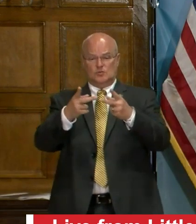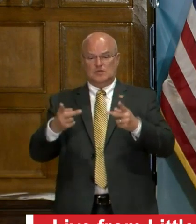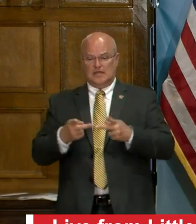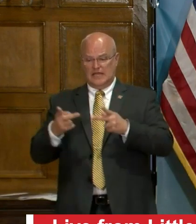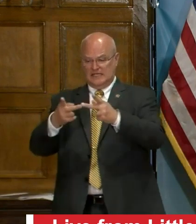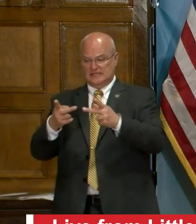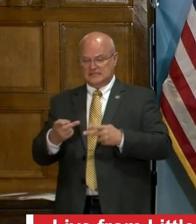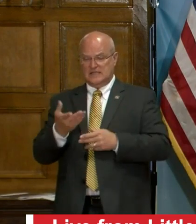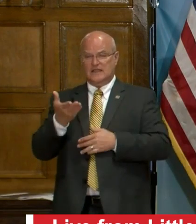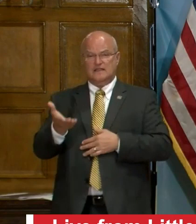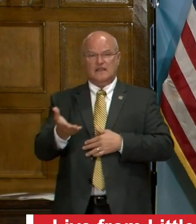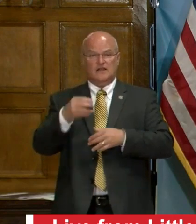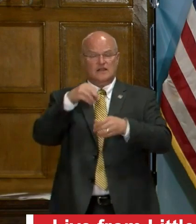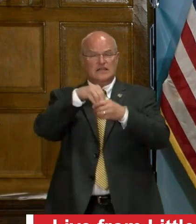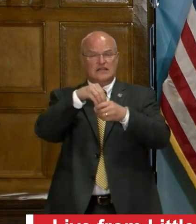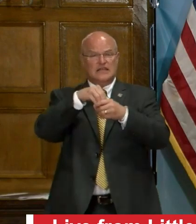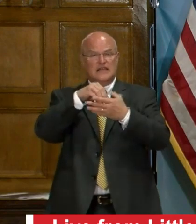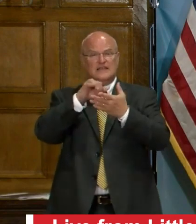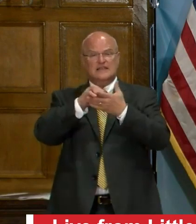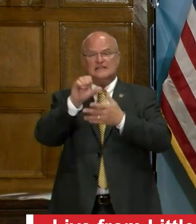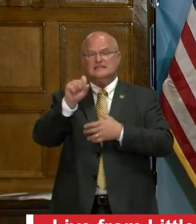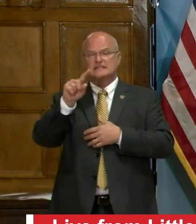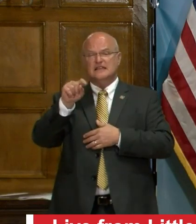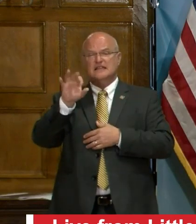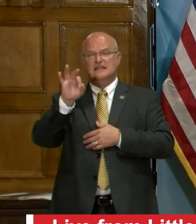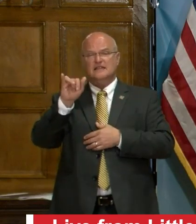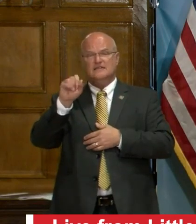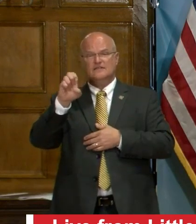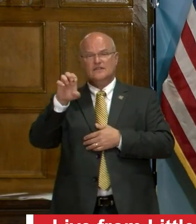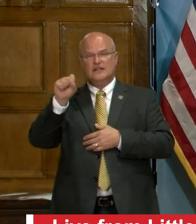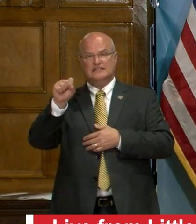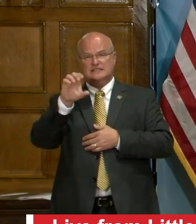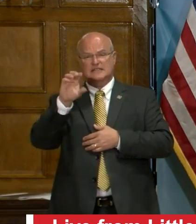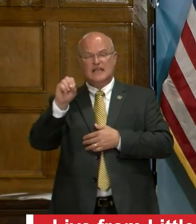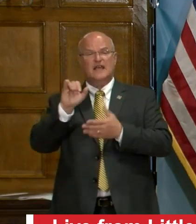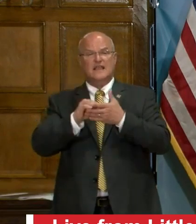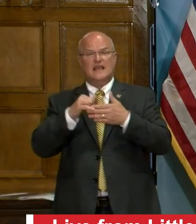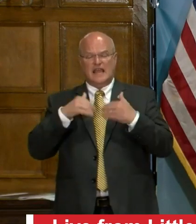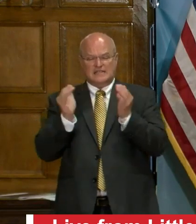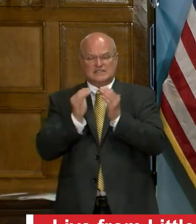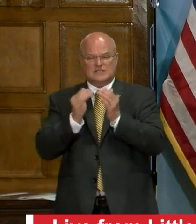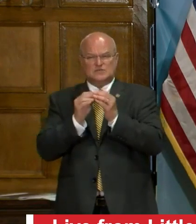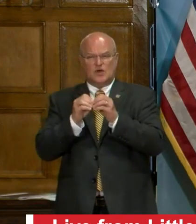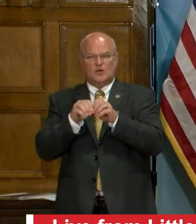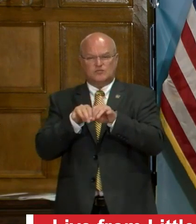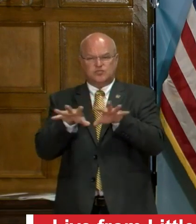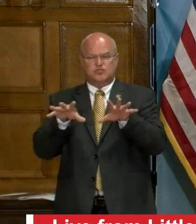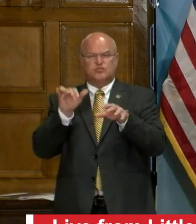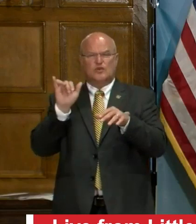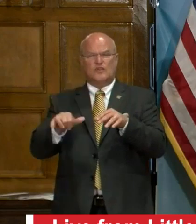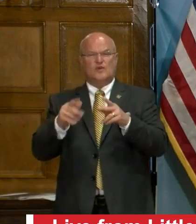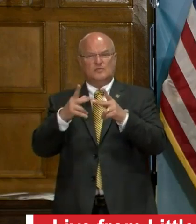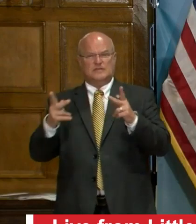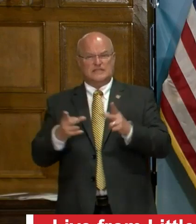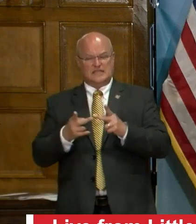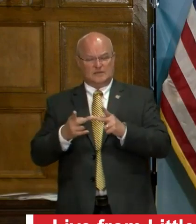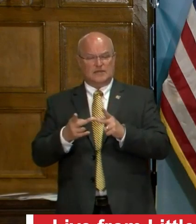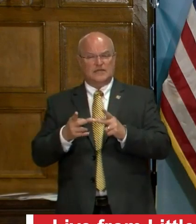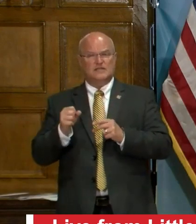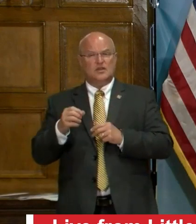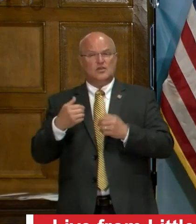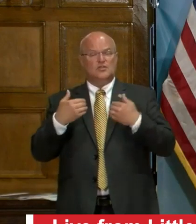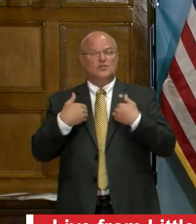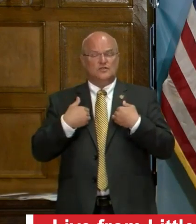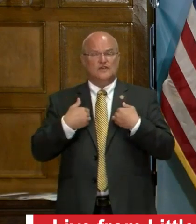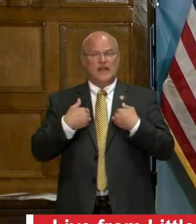facilities there in the St. Francis County that had small breakouts in those particular facilities. So